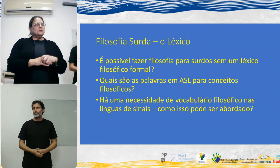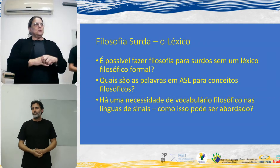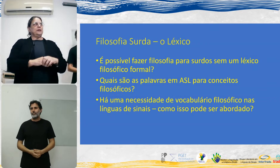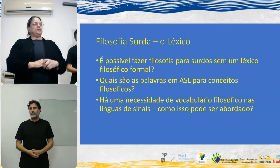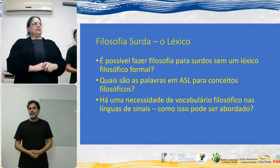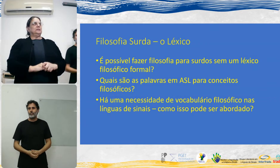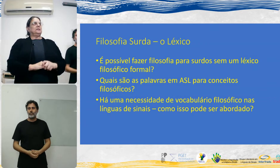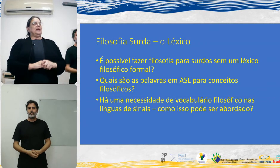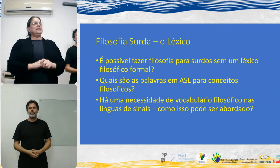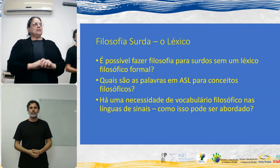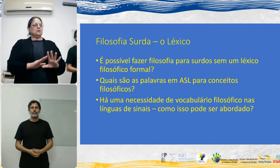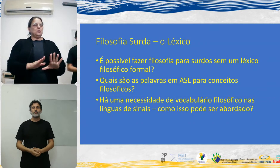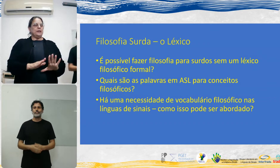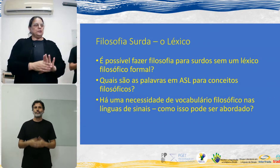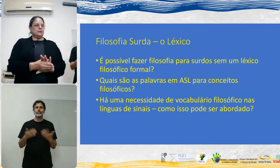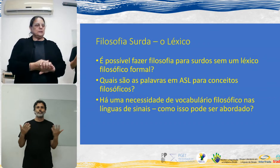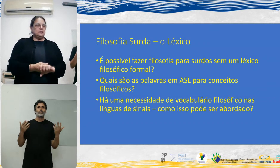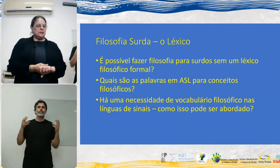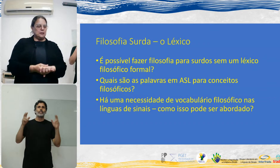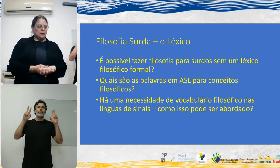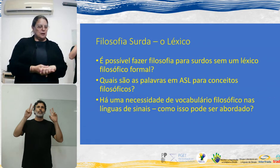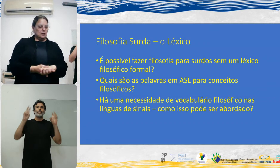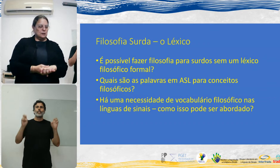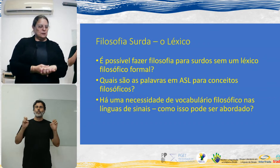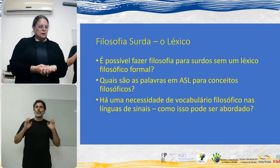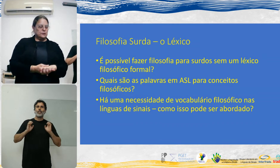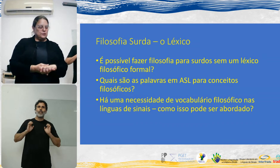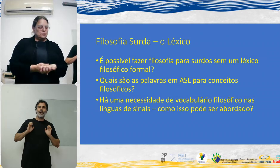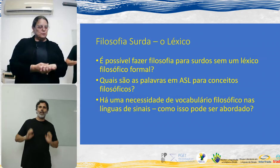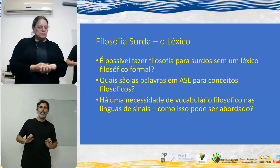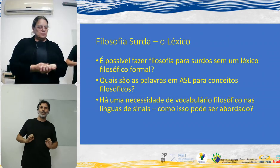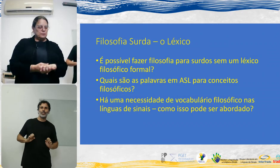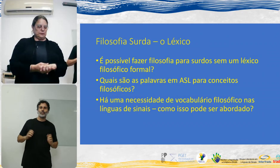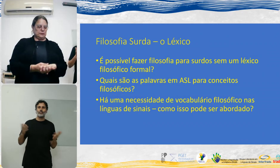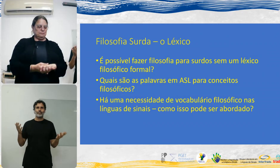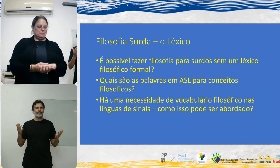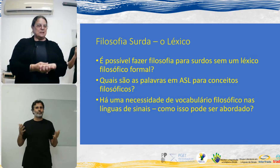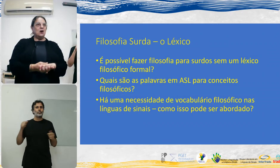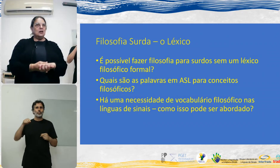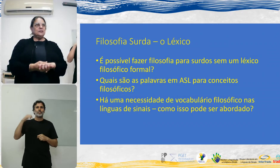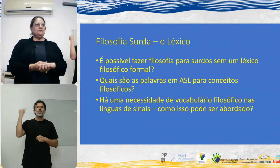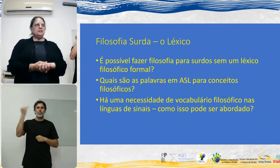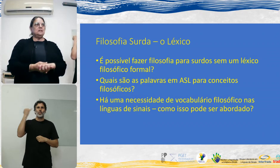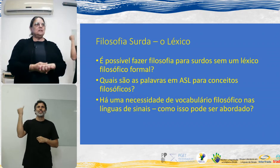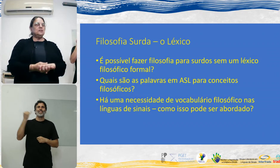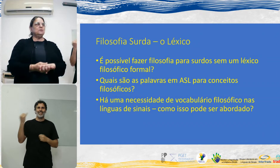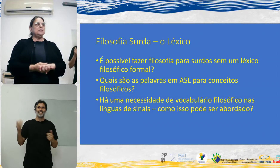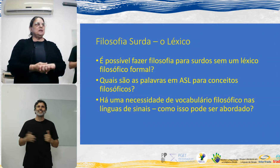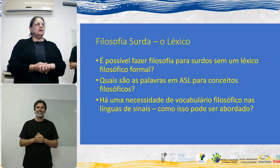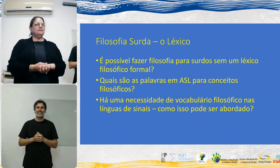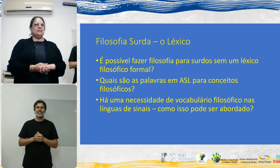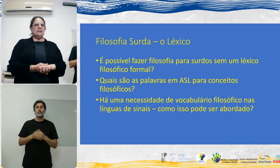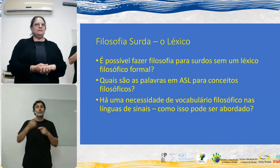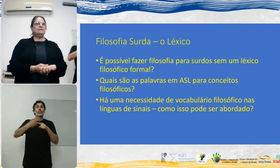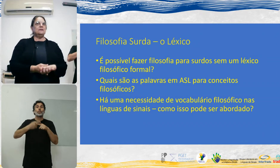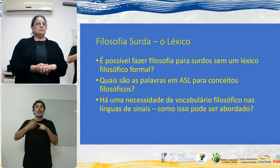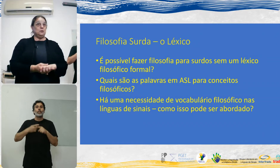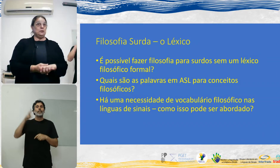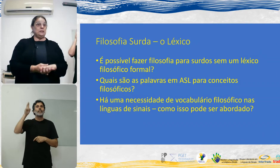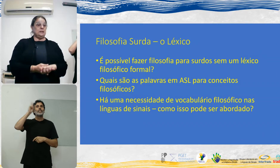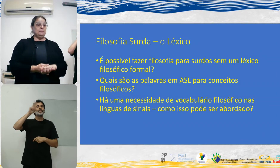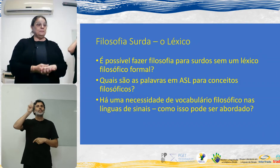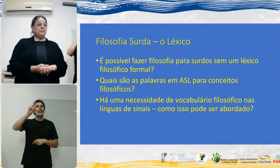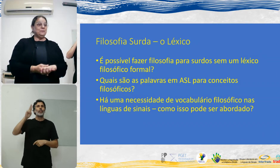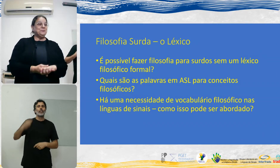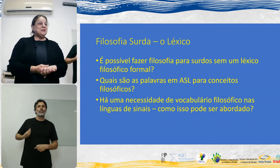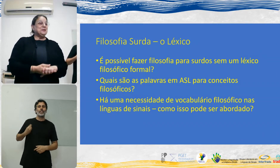these are questions, ethical questions, that are super important because of the history of the deaf